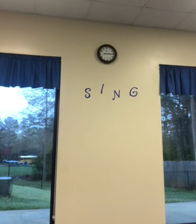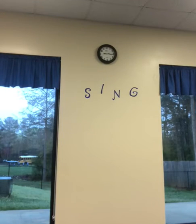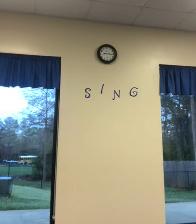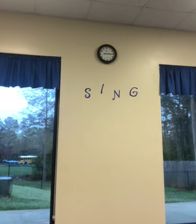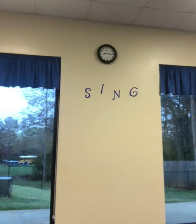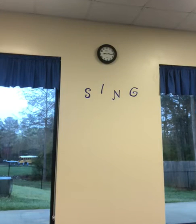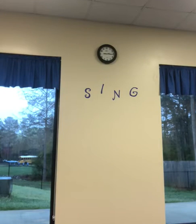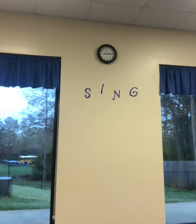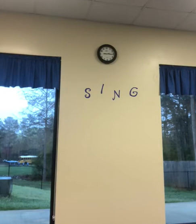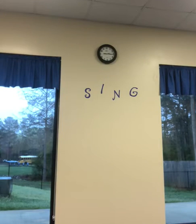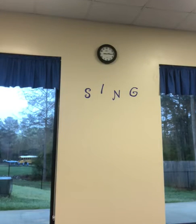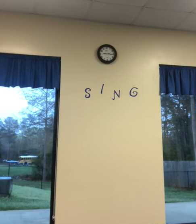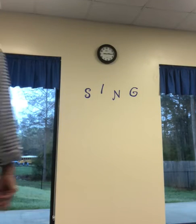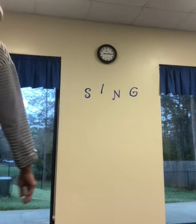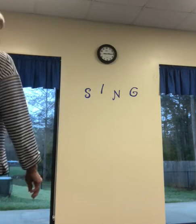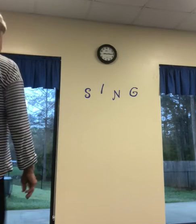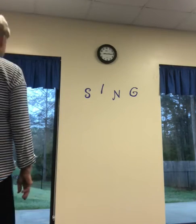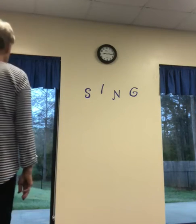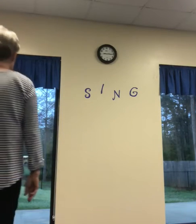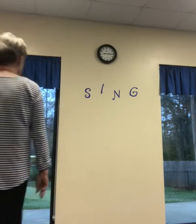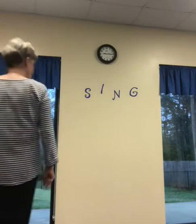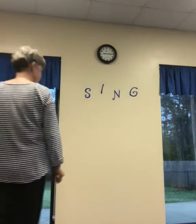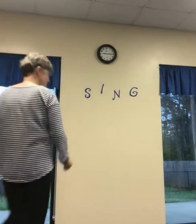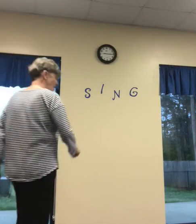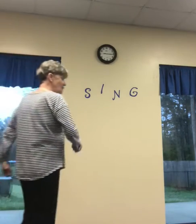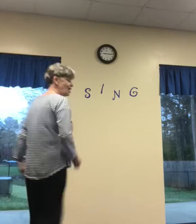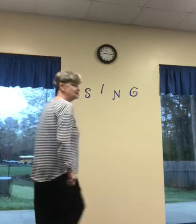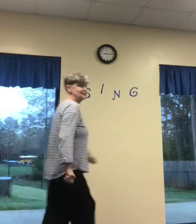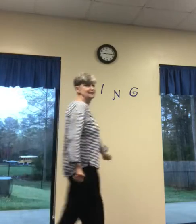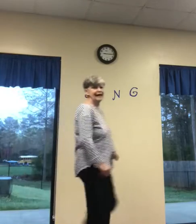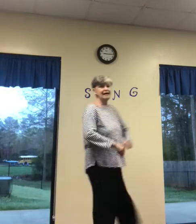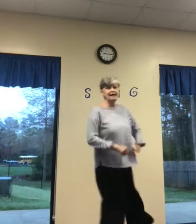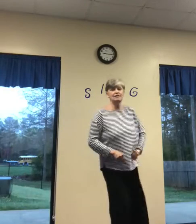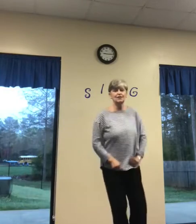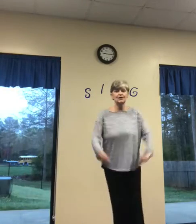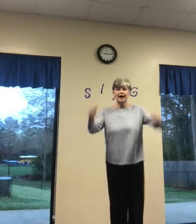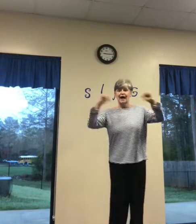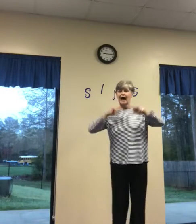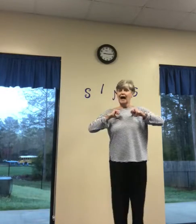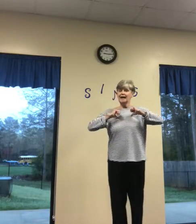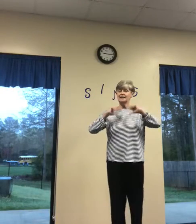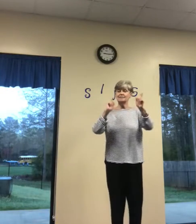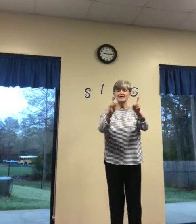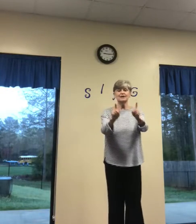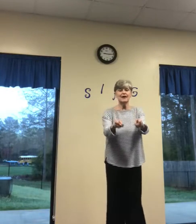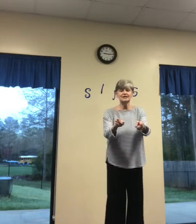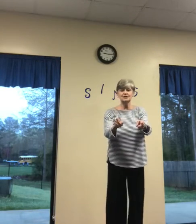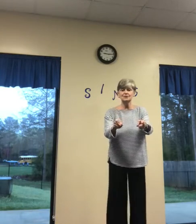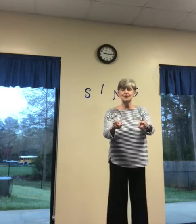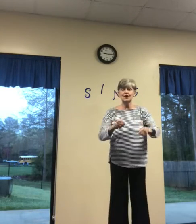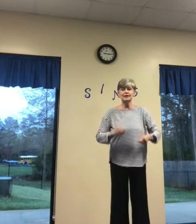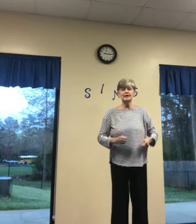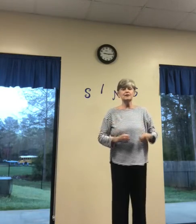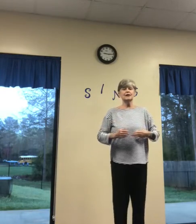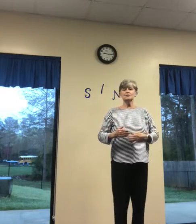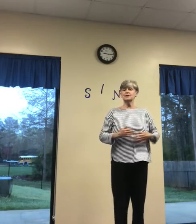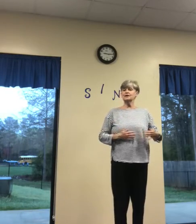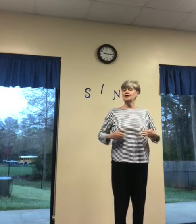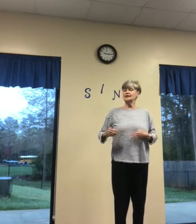I am here and you are here and we are all together. I am here and you are here and we're gonna